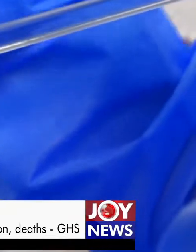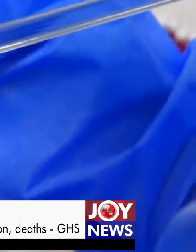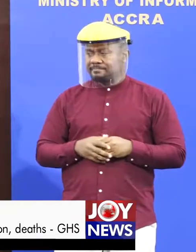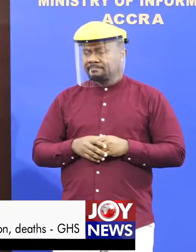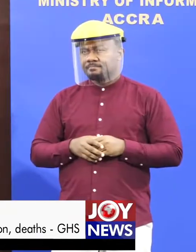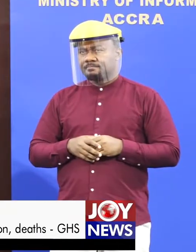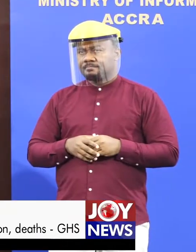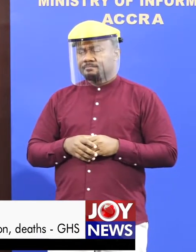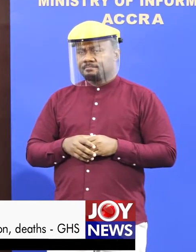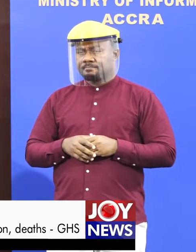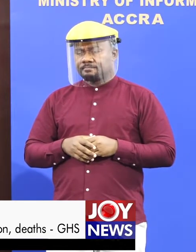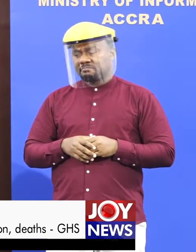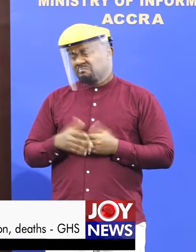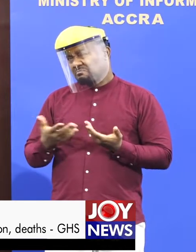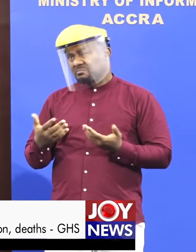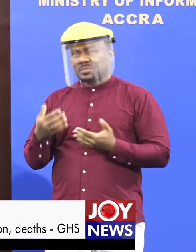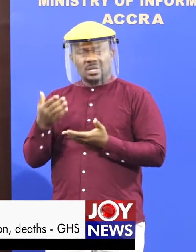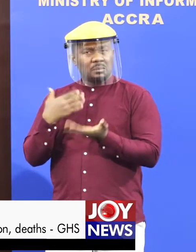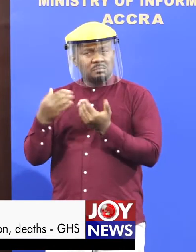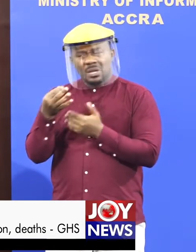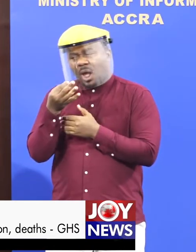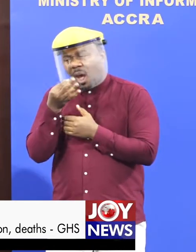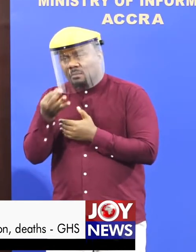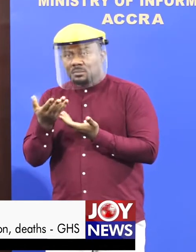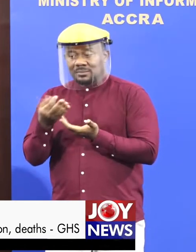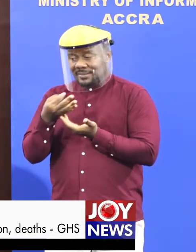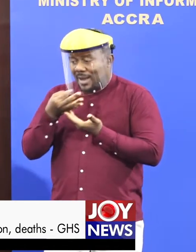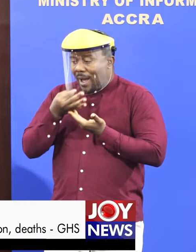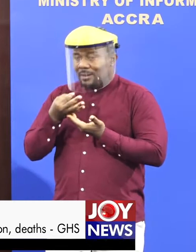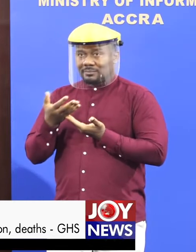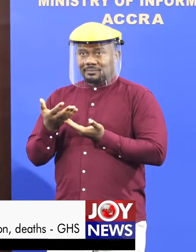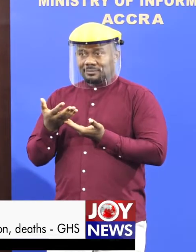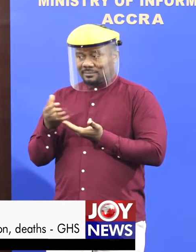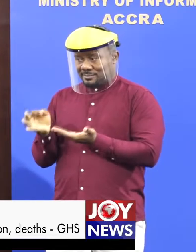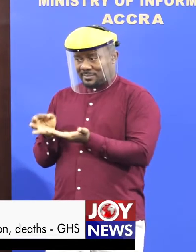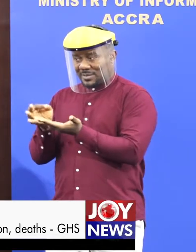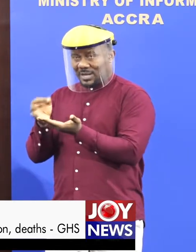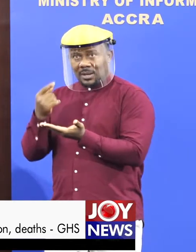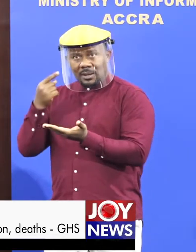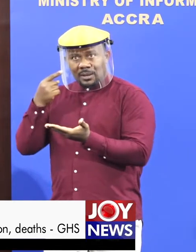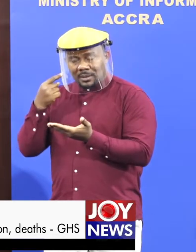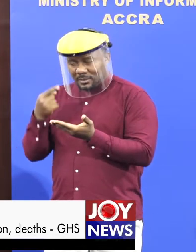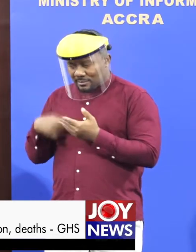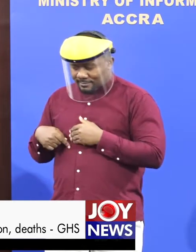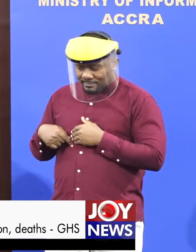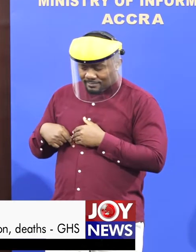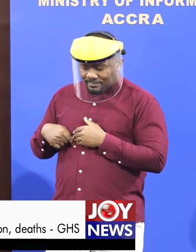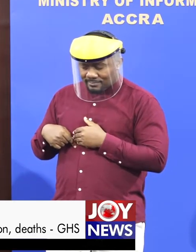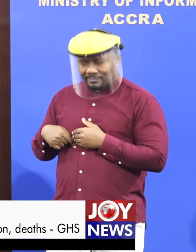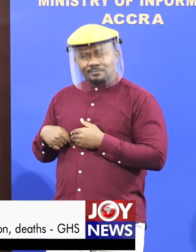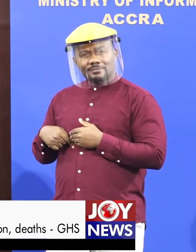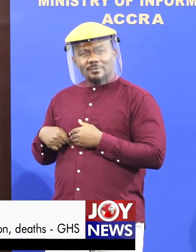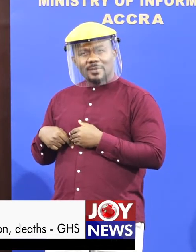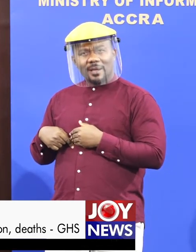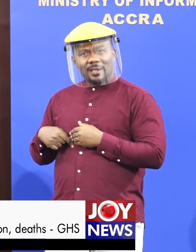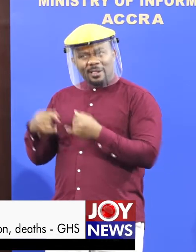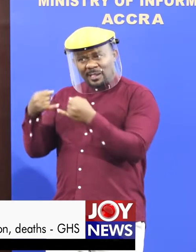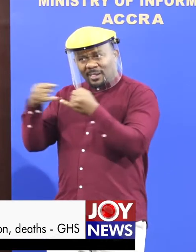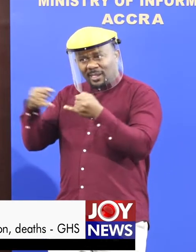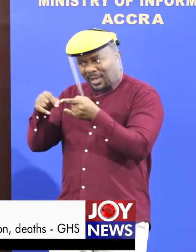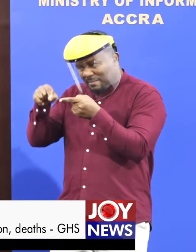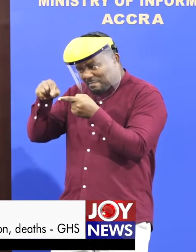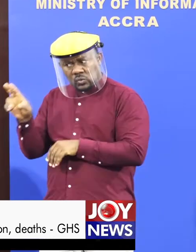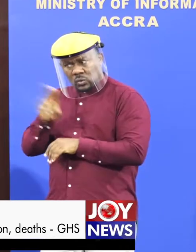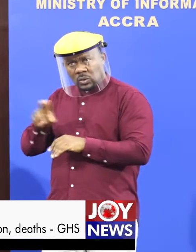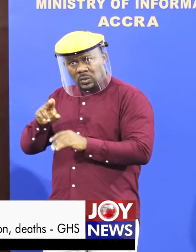your sample on it or whatever, whether it's a swab, whatever, and the line comes and you read it with your naked eye. Now, with this